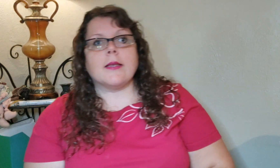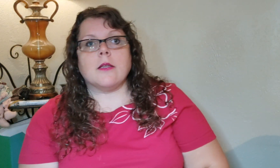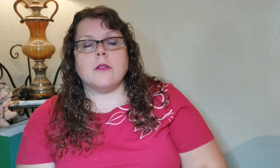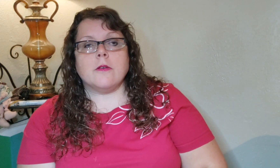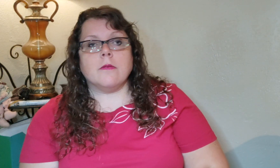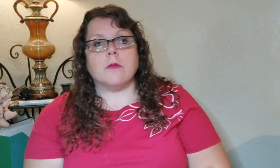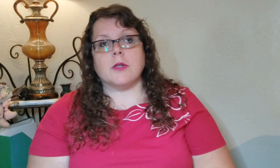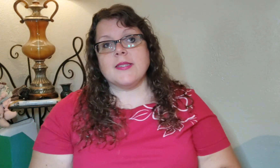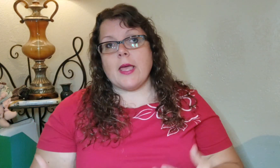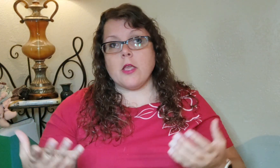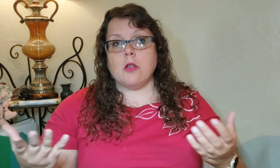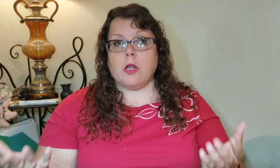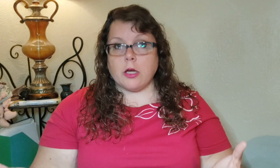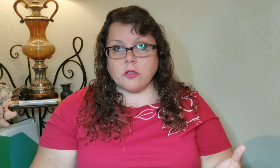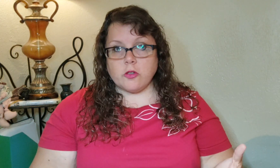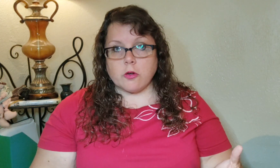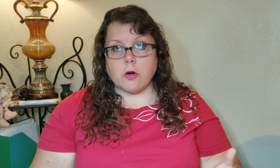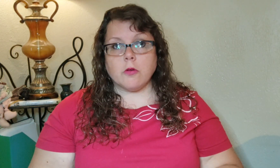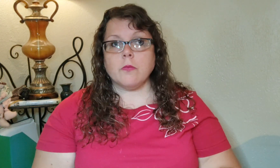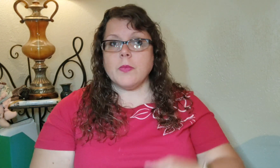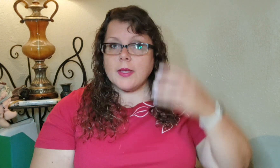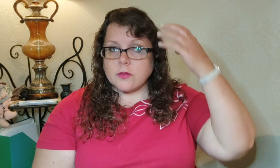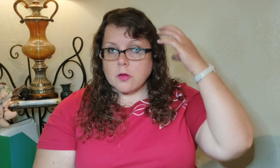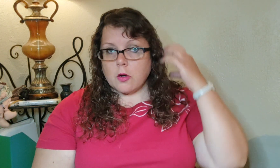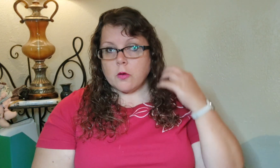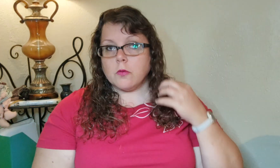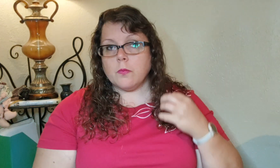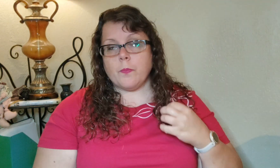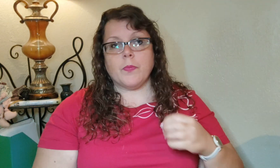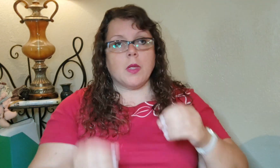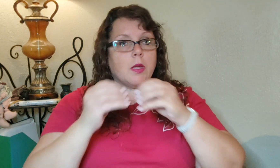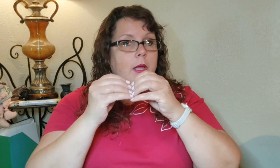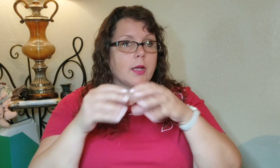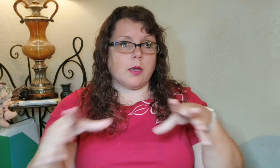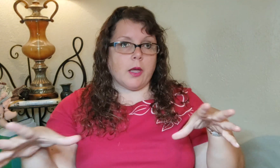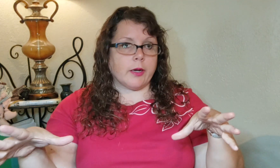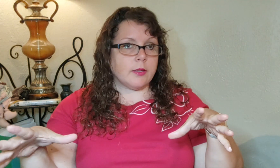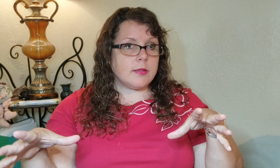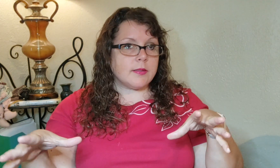And, or to say you lost your comb, is comb and lost.